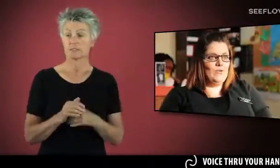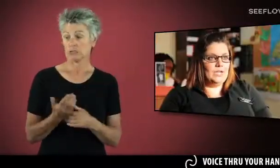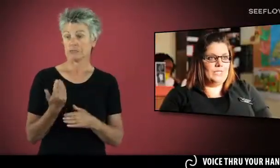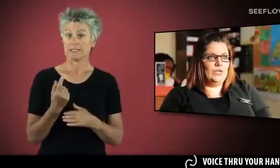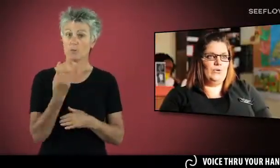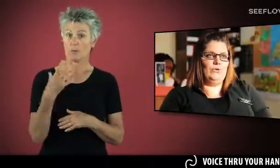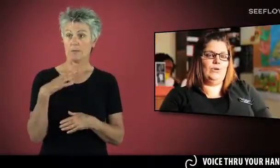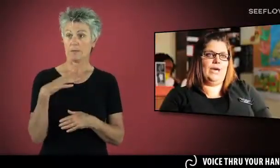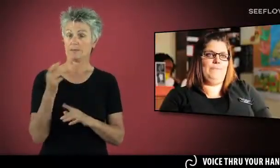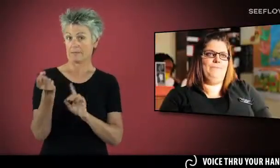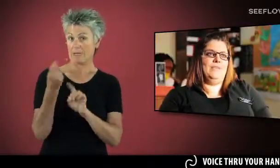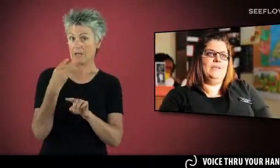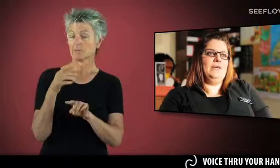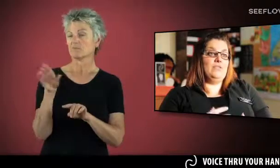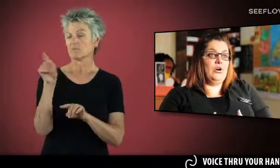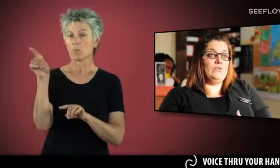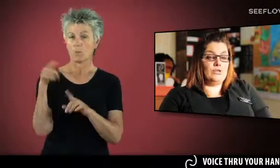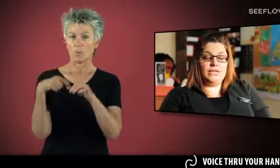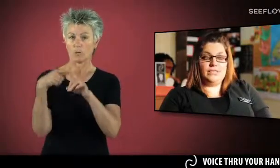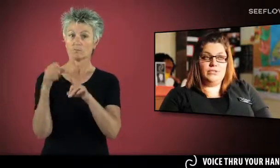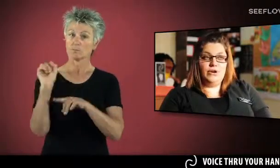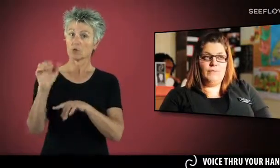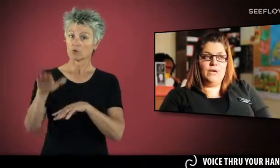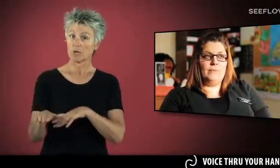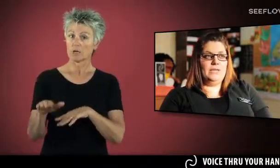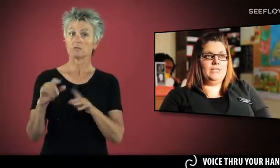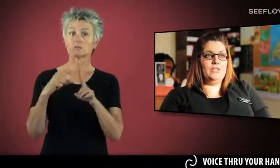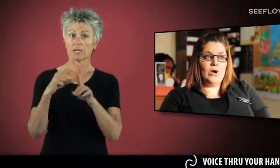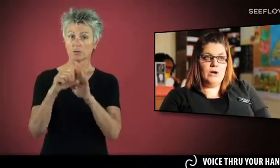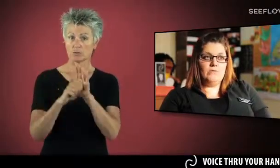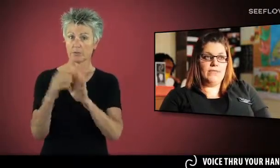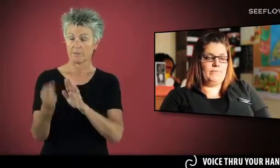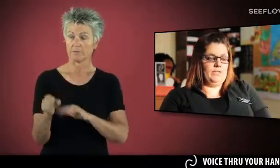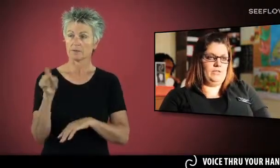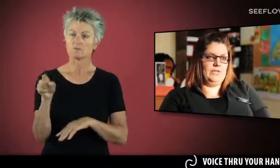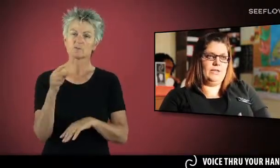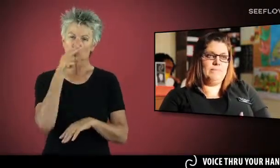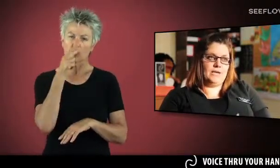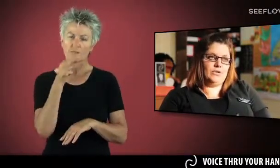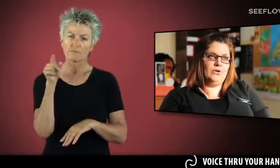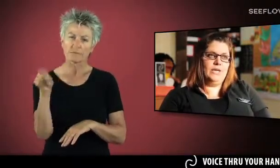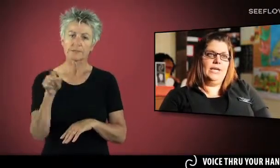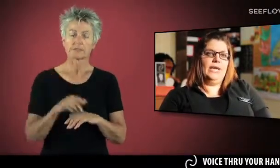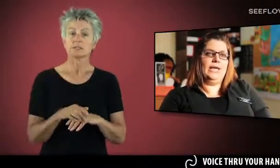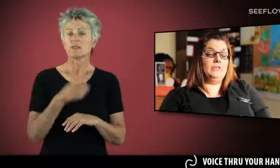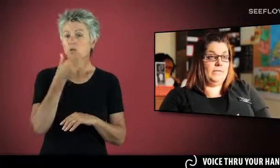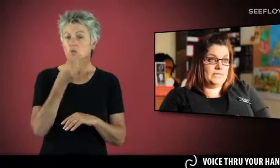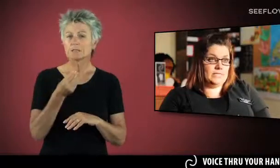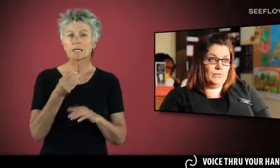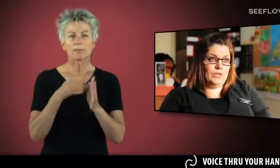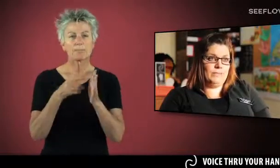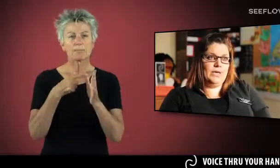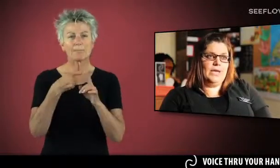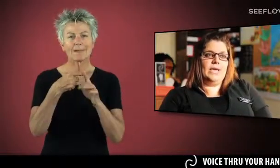lady in Auckland who his child's got Down syndrome. He's 12 and they've been using Makaton and